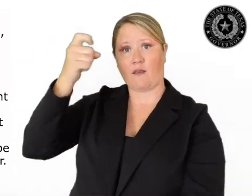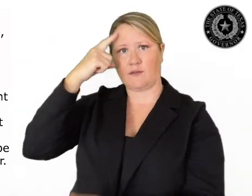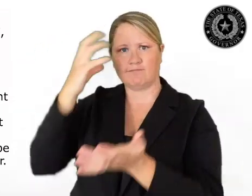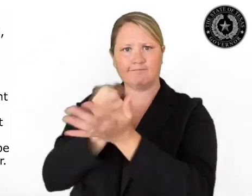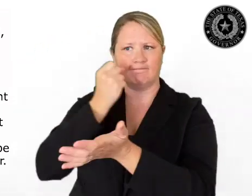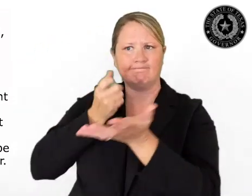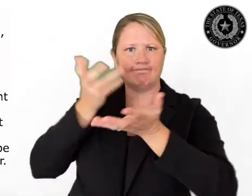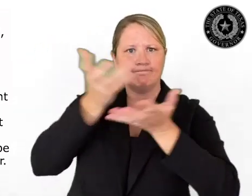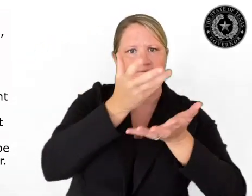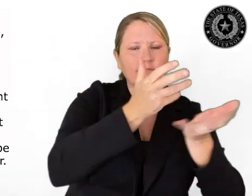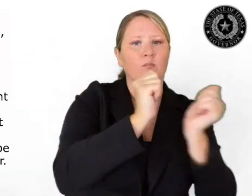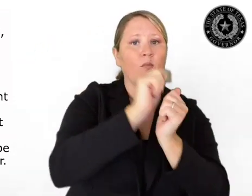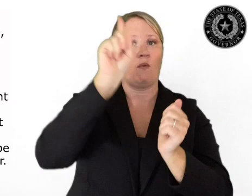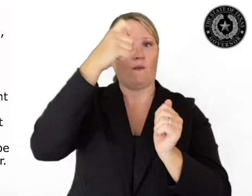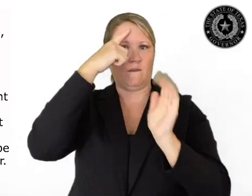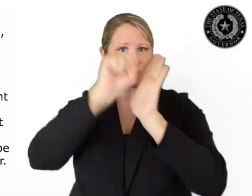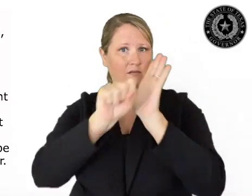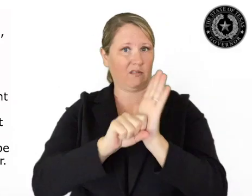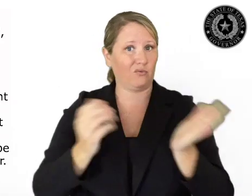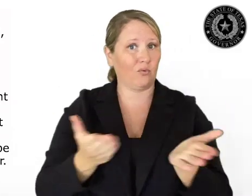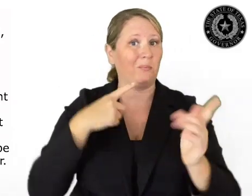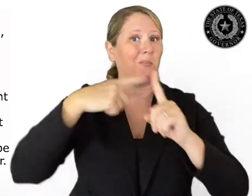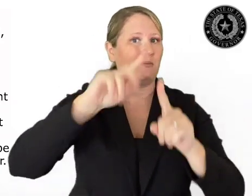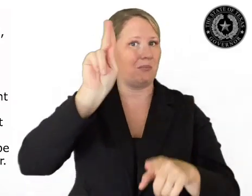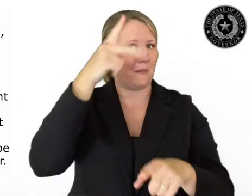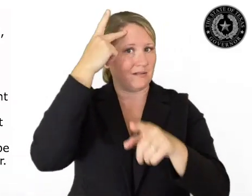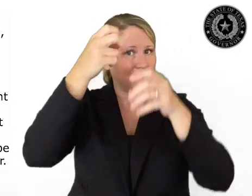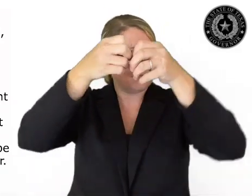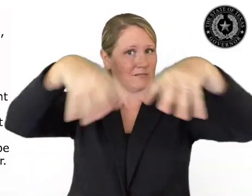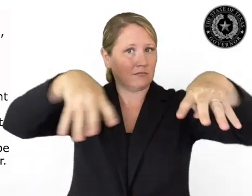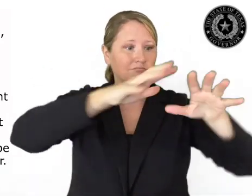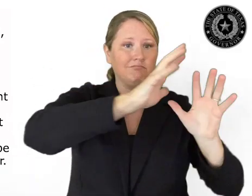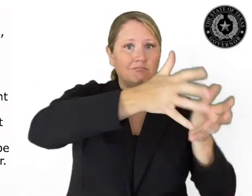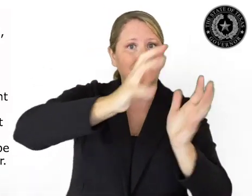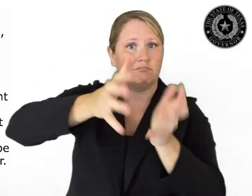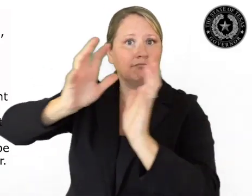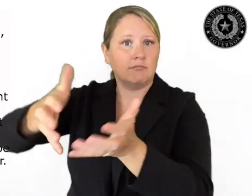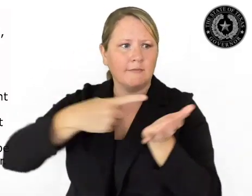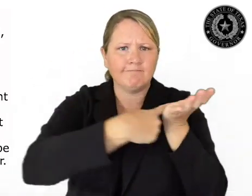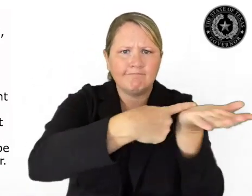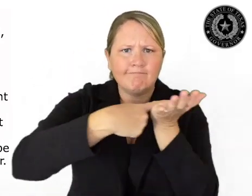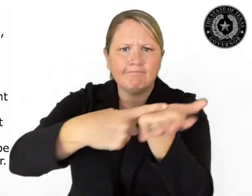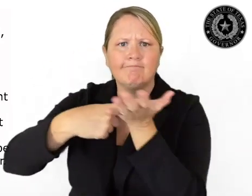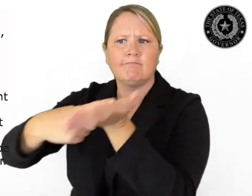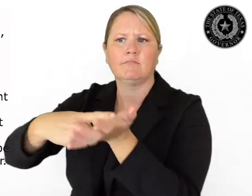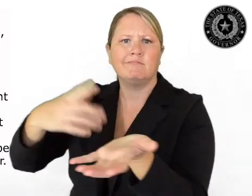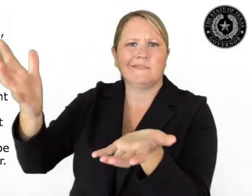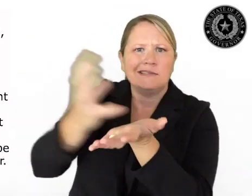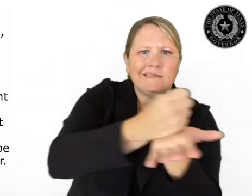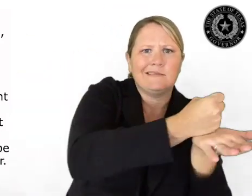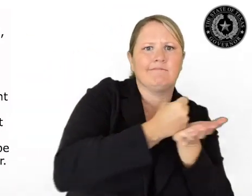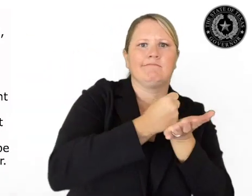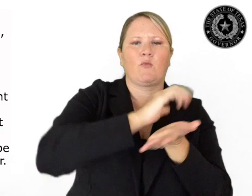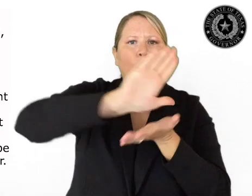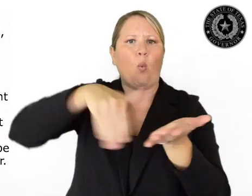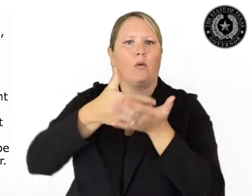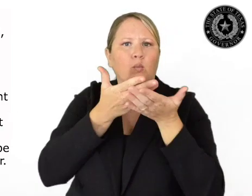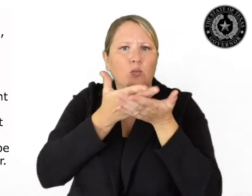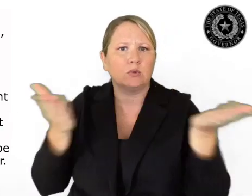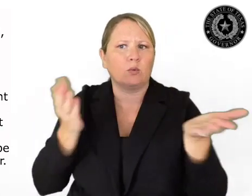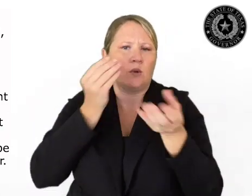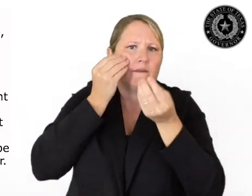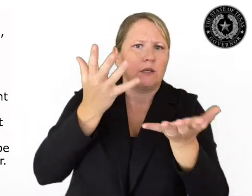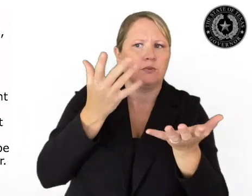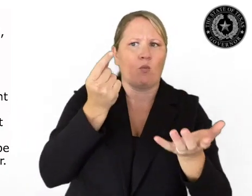418.017, I authorize the use of all available resources of state government and of political subdivisions that are